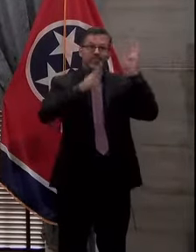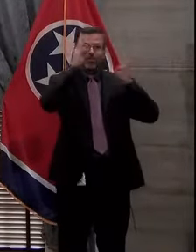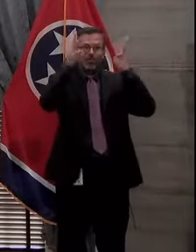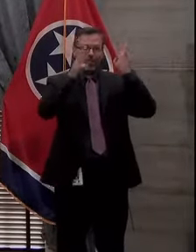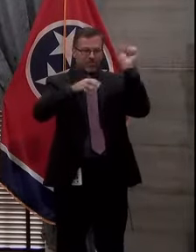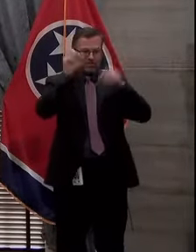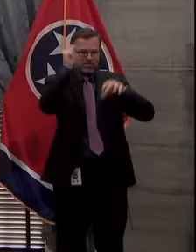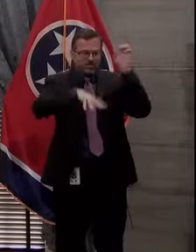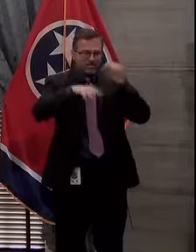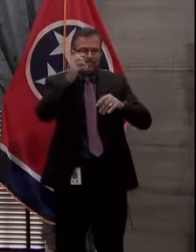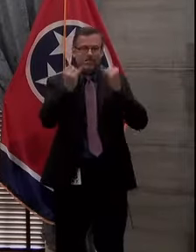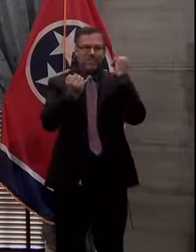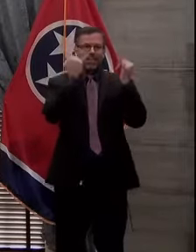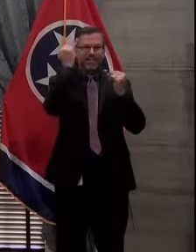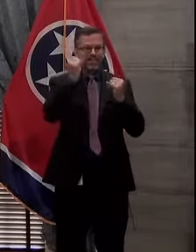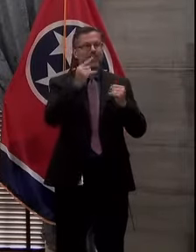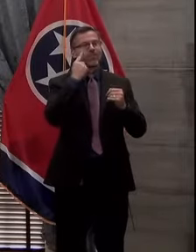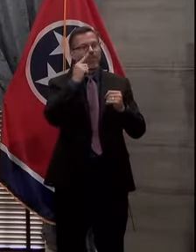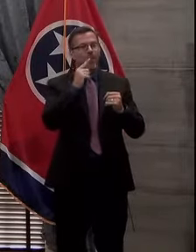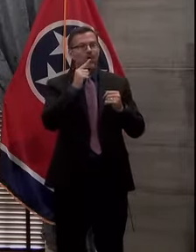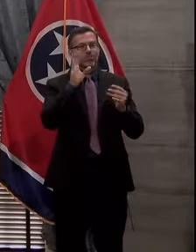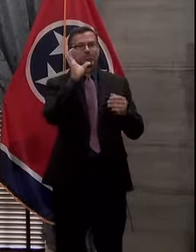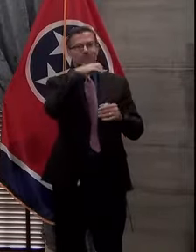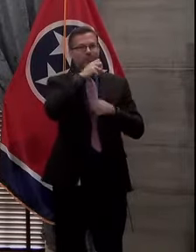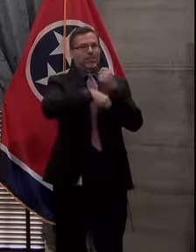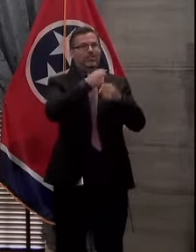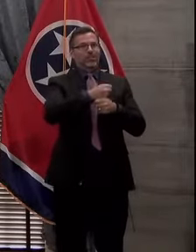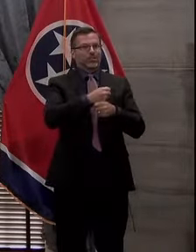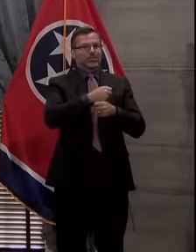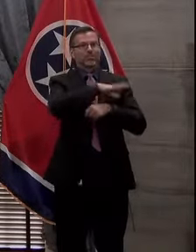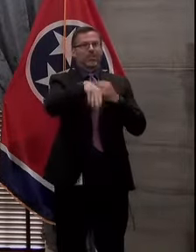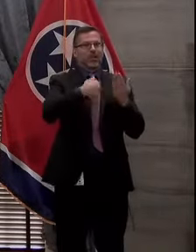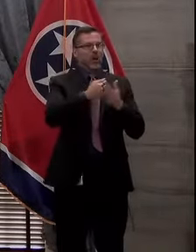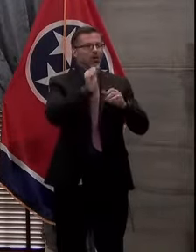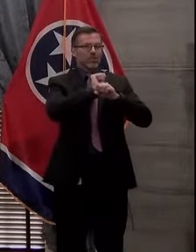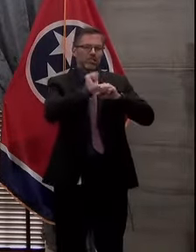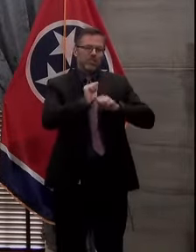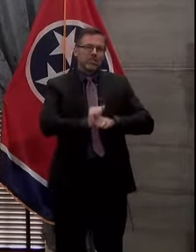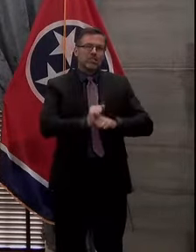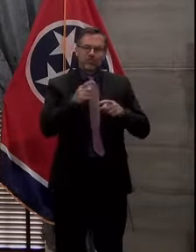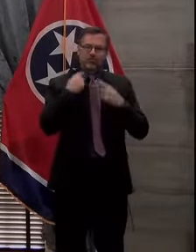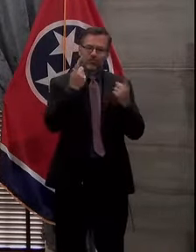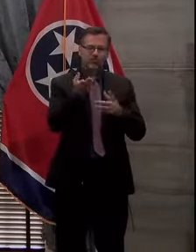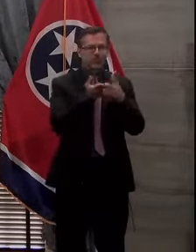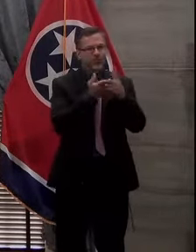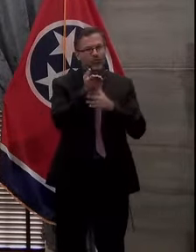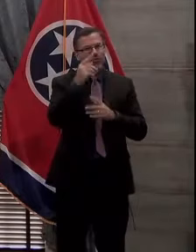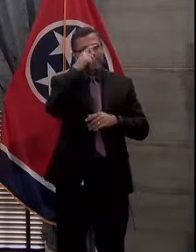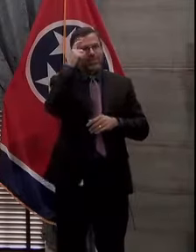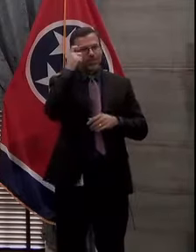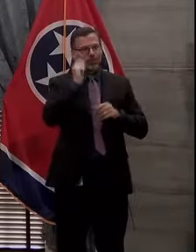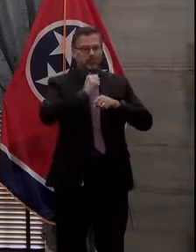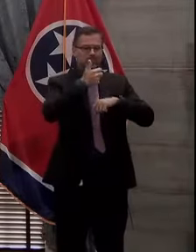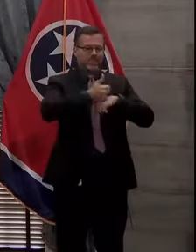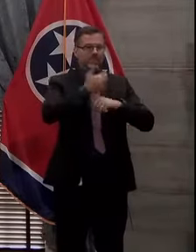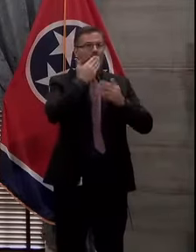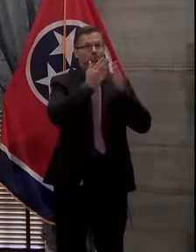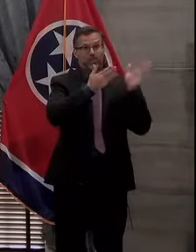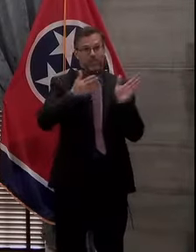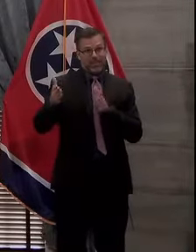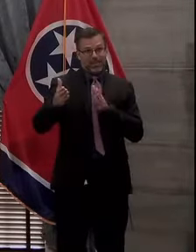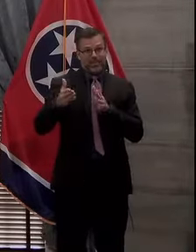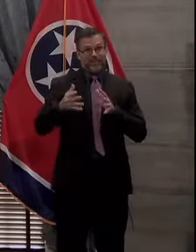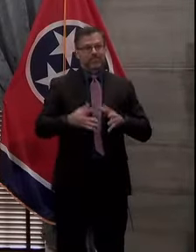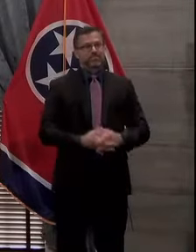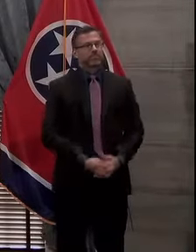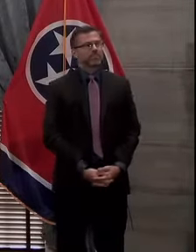for what has been an unexpected year. And so they've been just working incredibly hard throughout the summer on these plans. Last week, we talked a